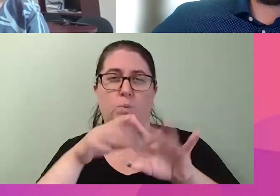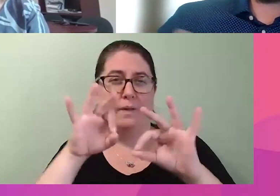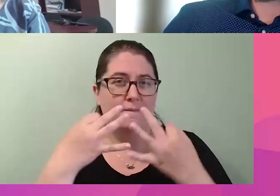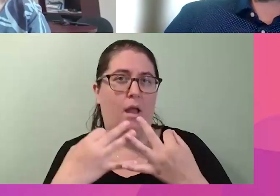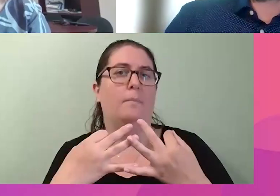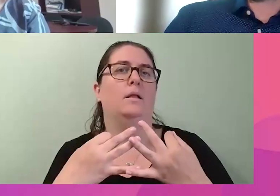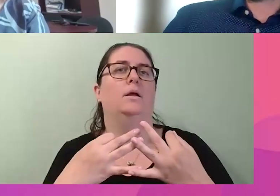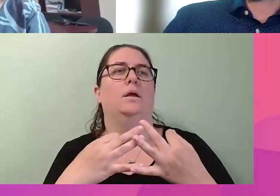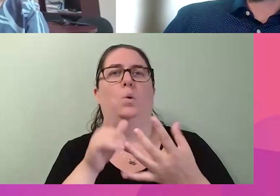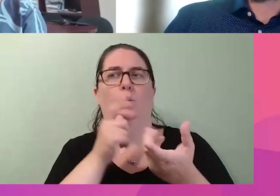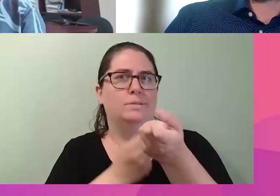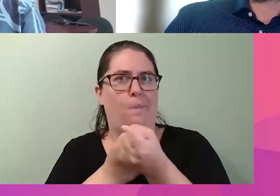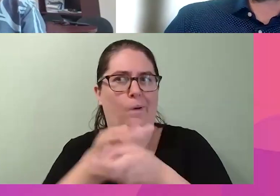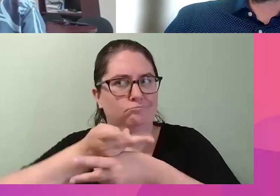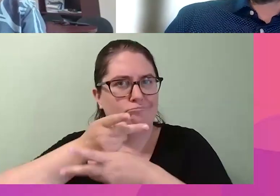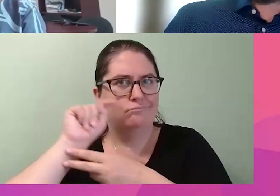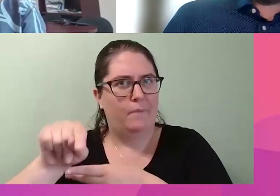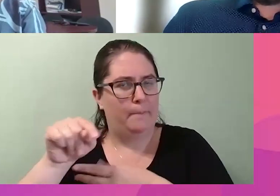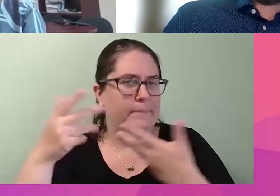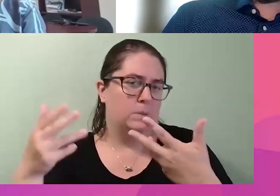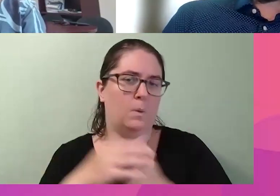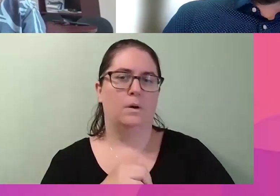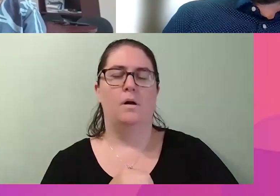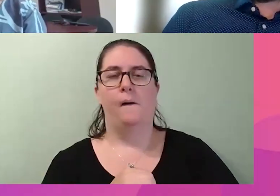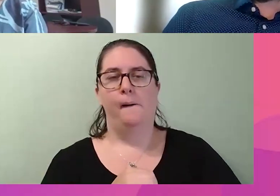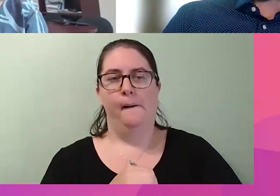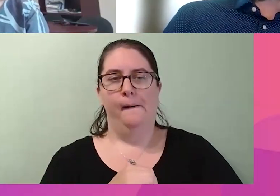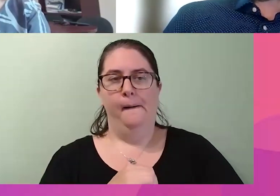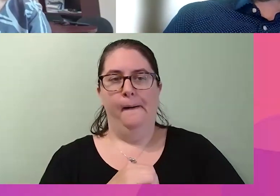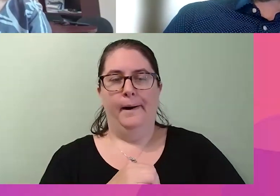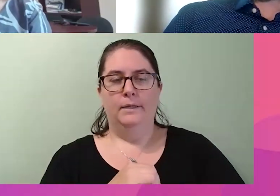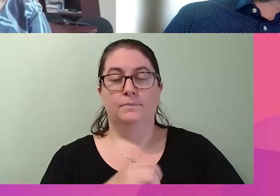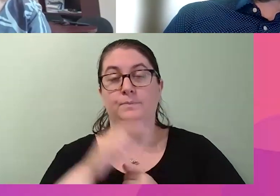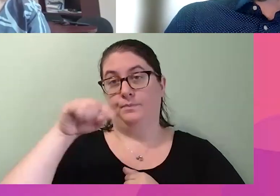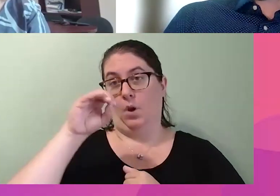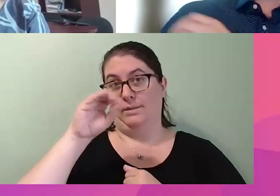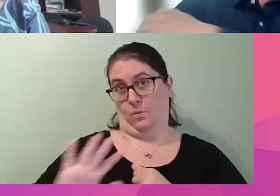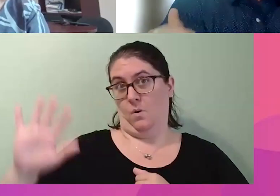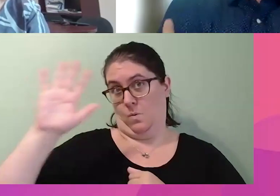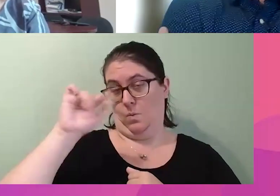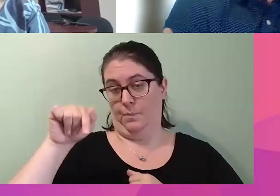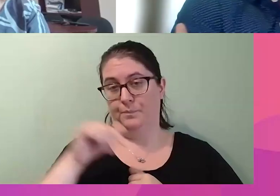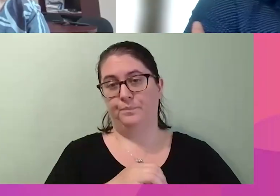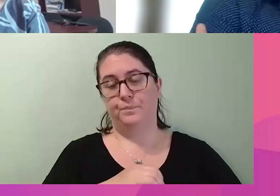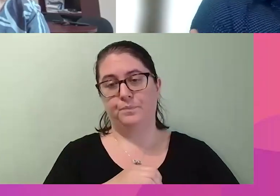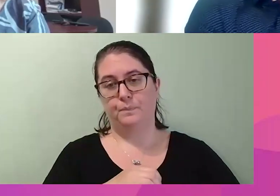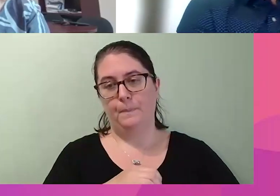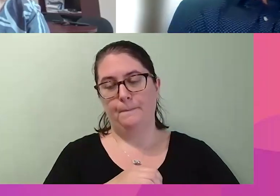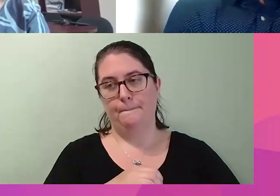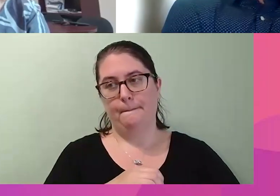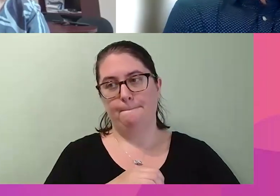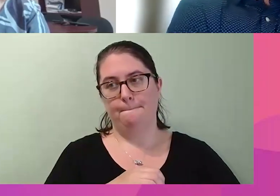and people who support them. And here in Ontario,